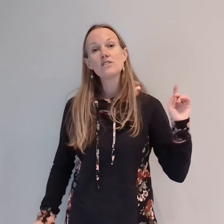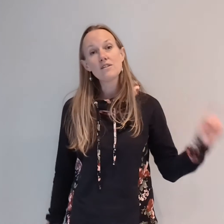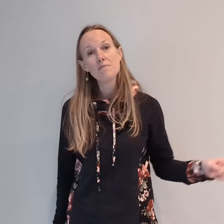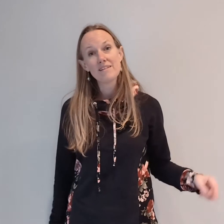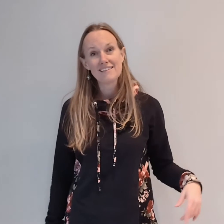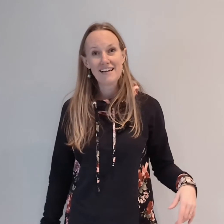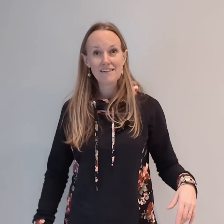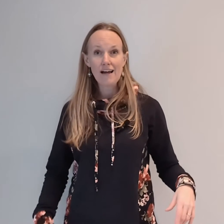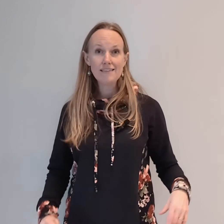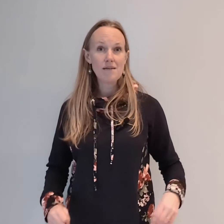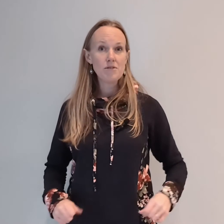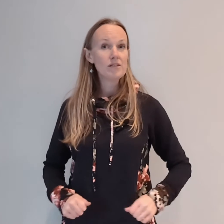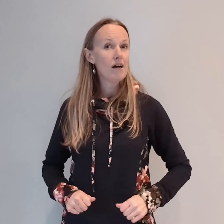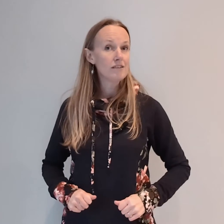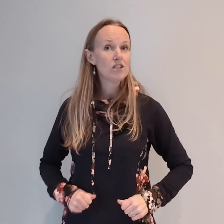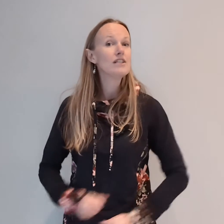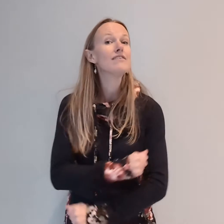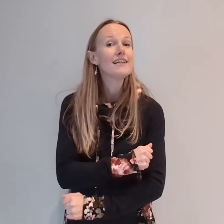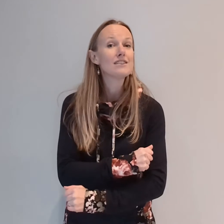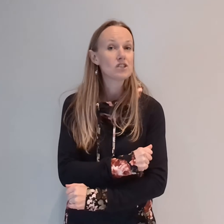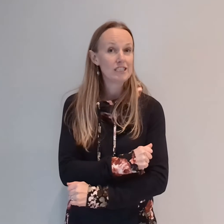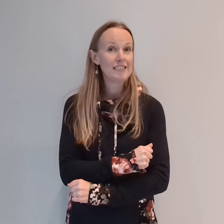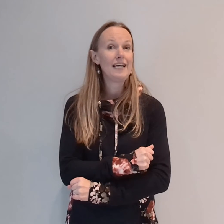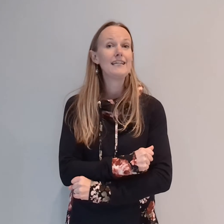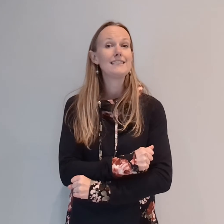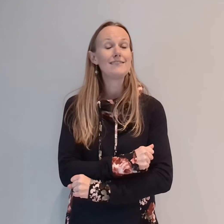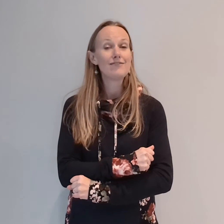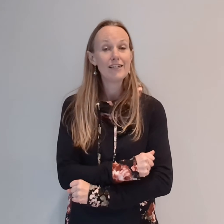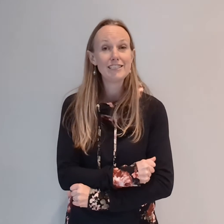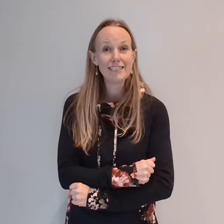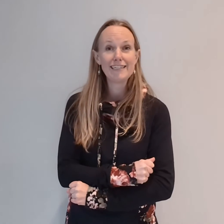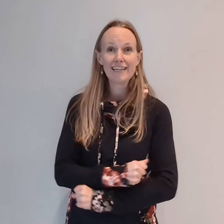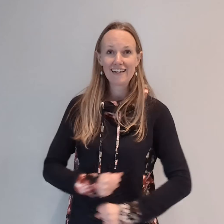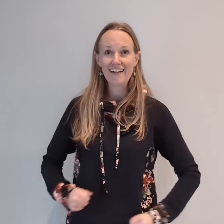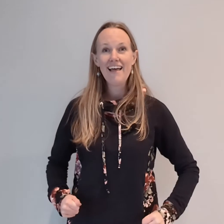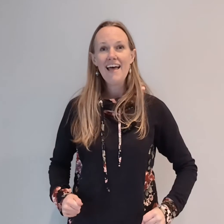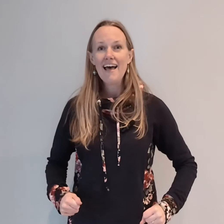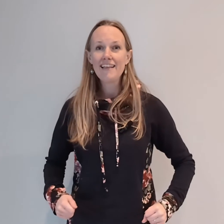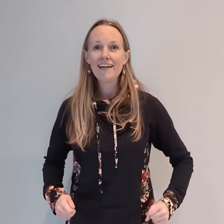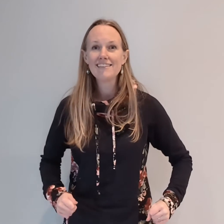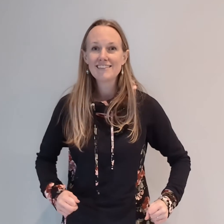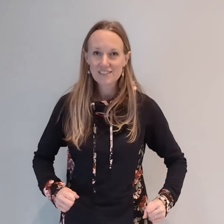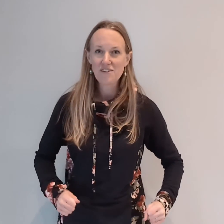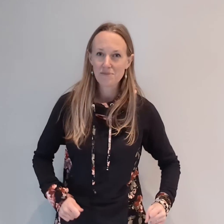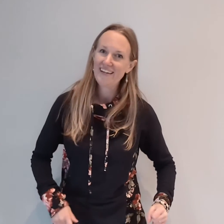Sorry about that sound, guys. I'm using alternative heating sources today because it's very chilly in Canada, and that is the stove